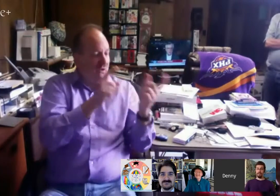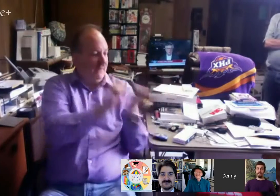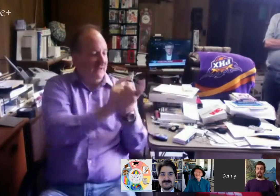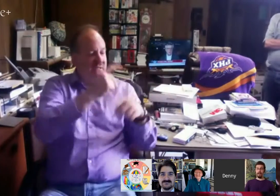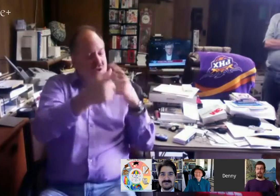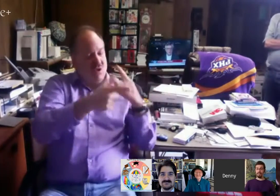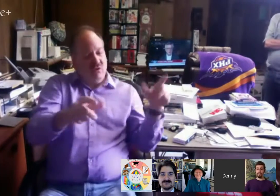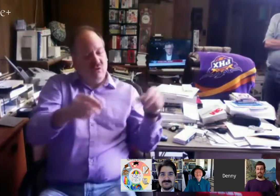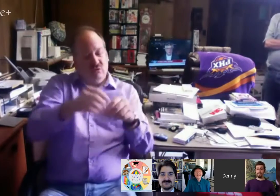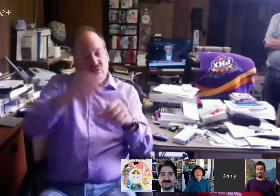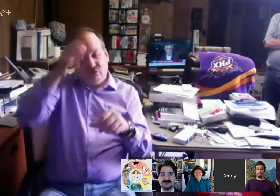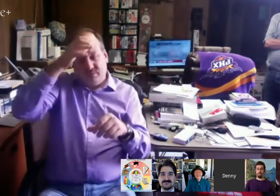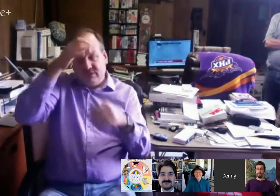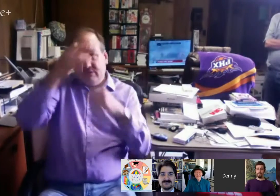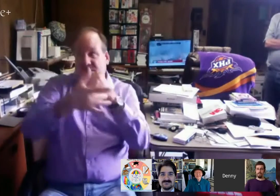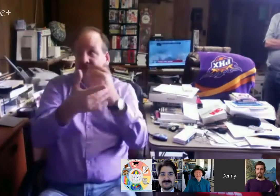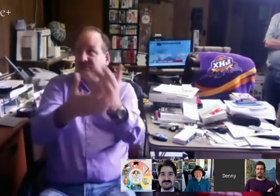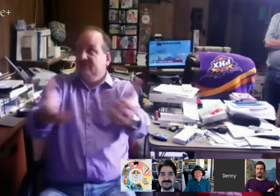very